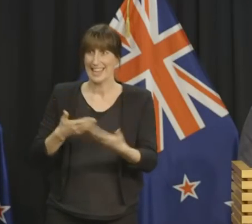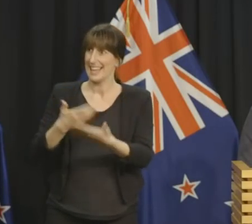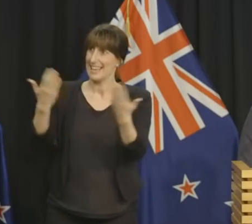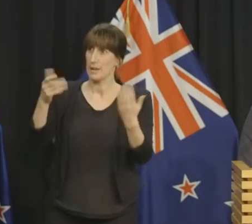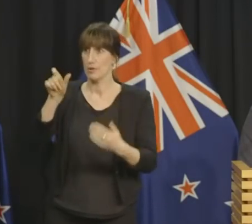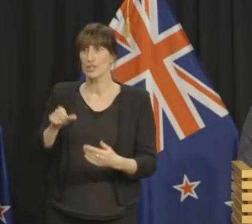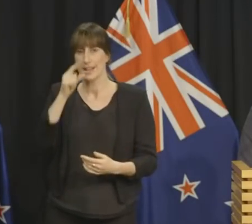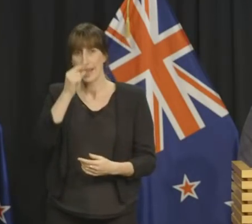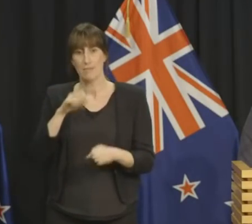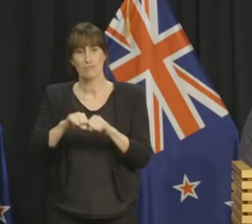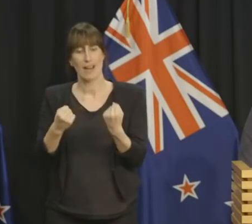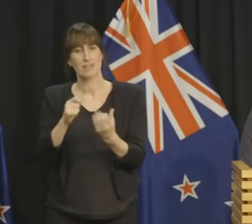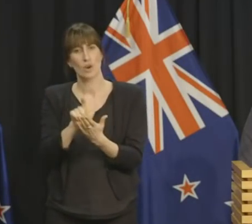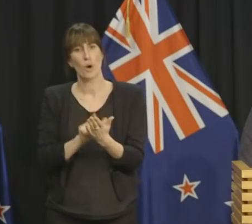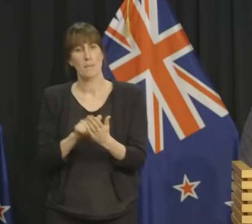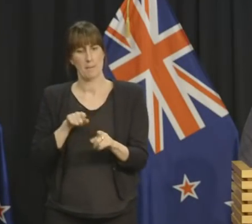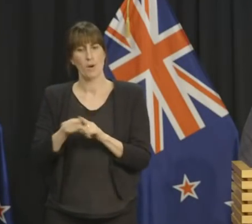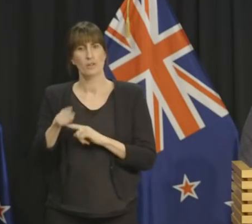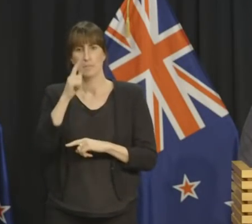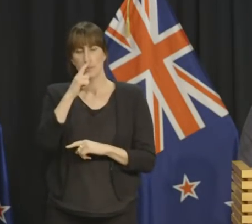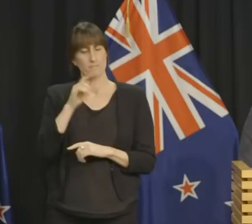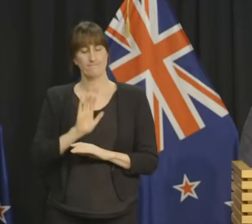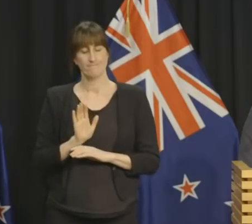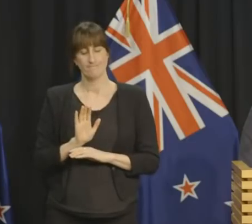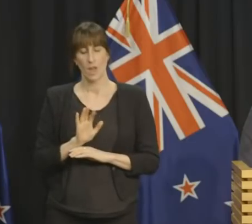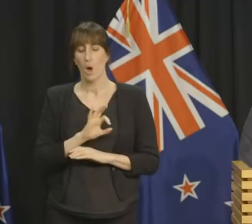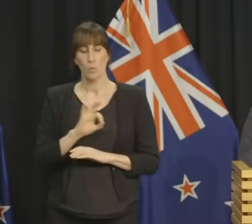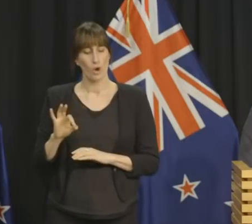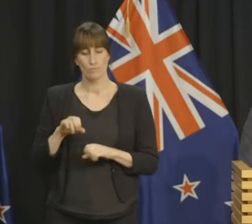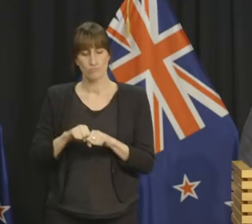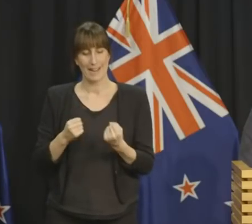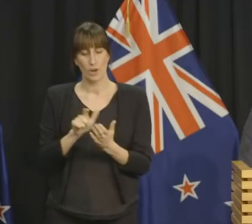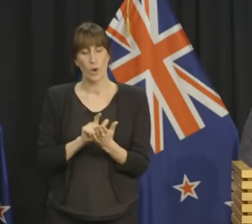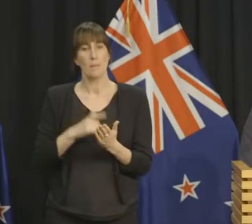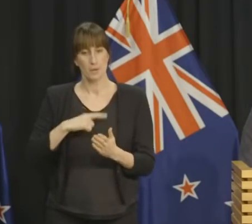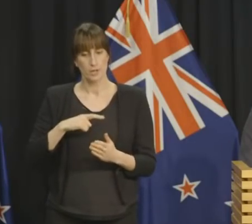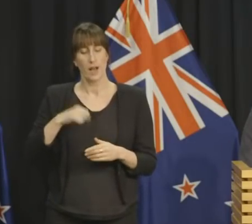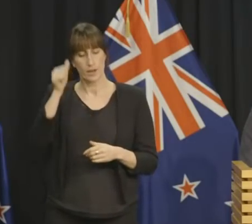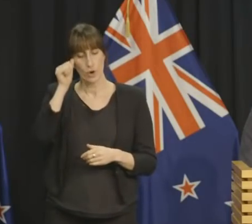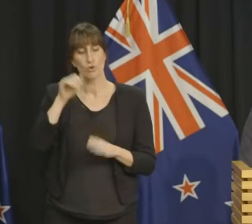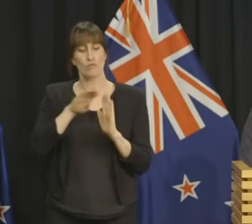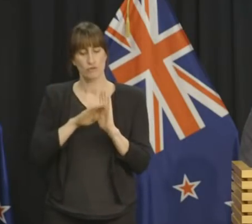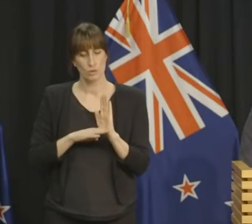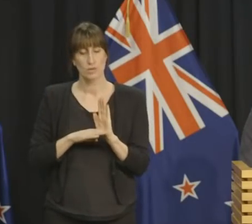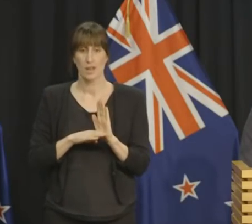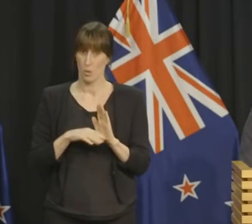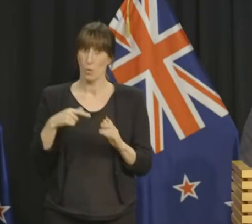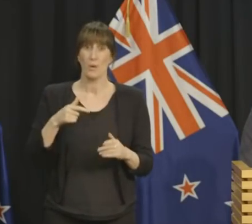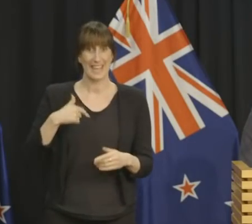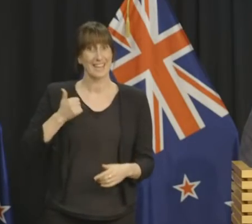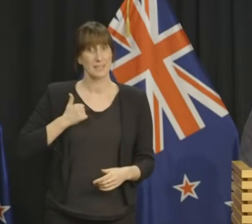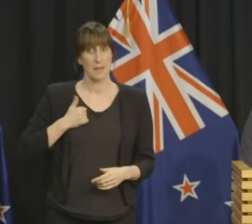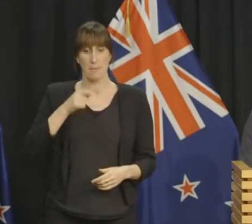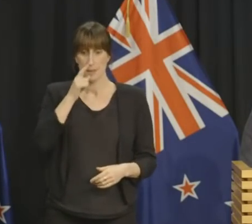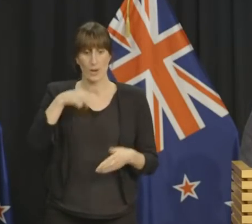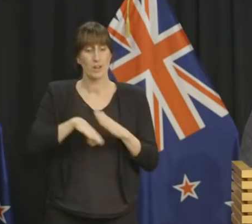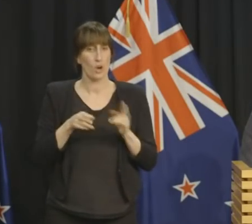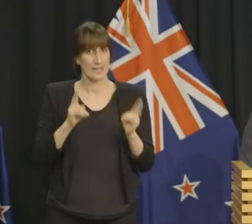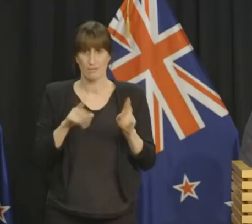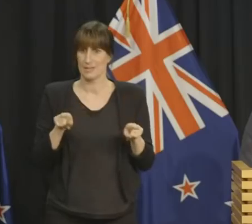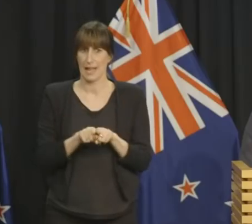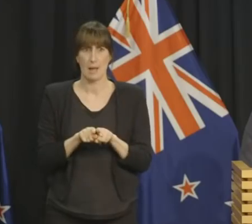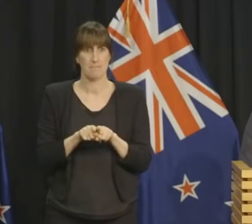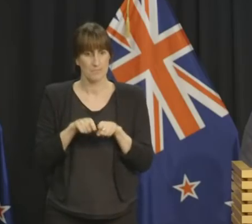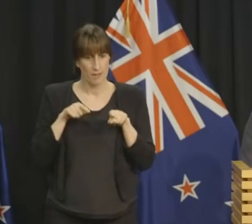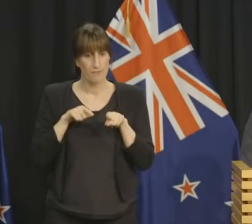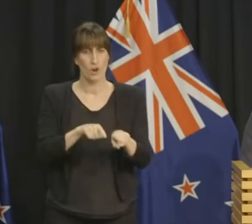and we don't because we're law-abiding citizens. Actually, we expect people who are in these facilities to follow the law. Through a sheer